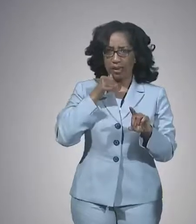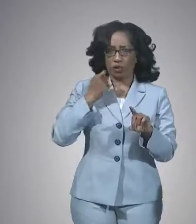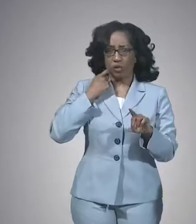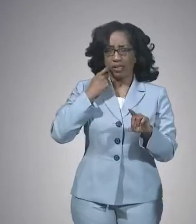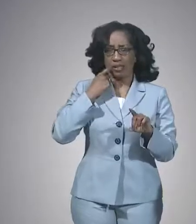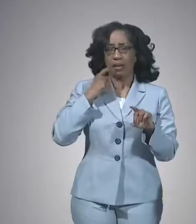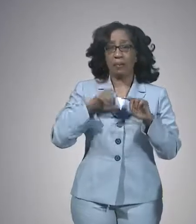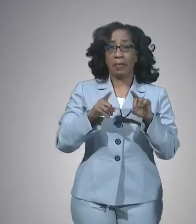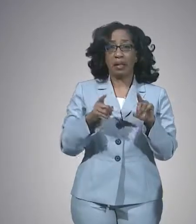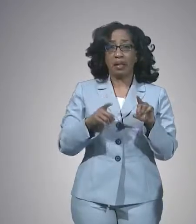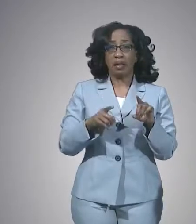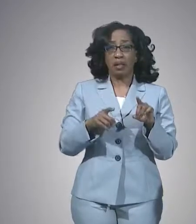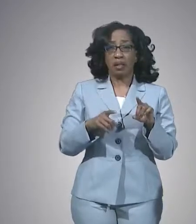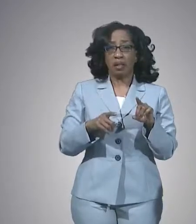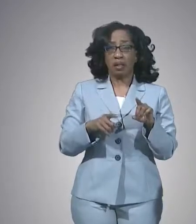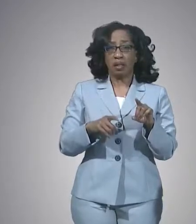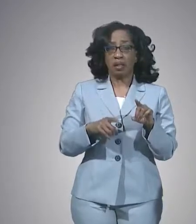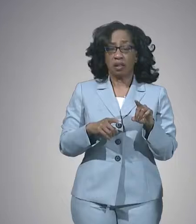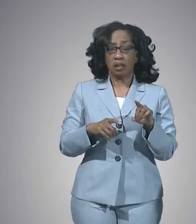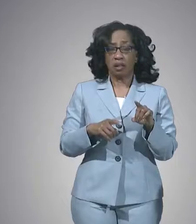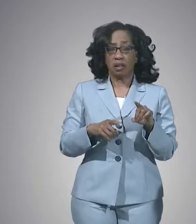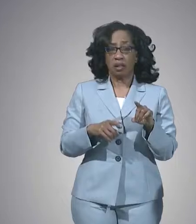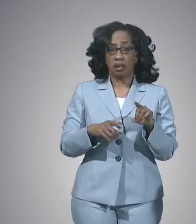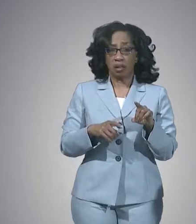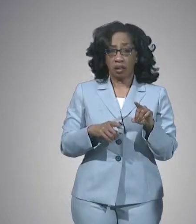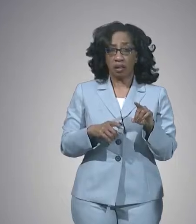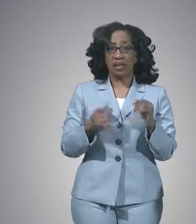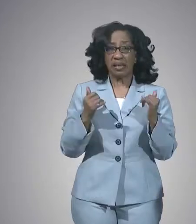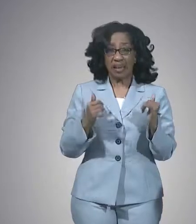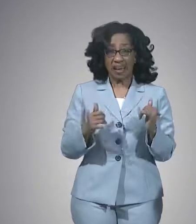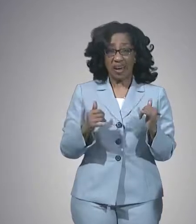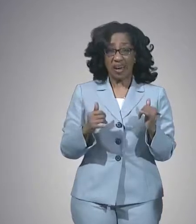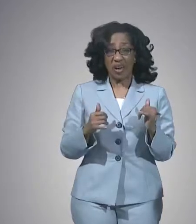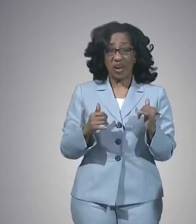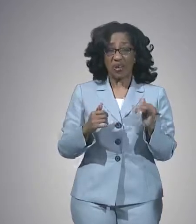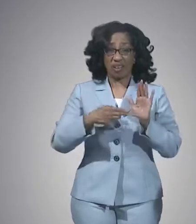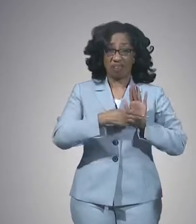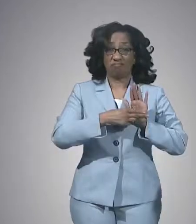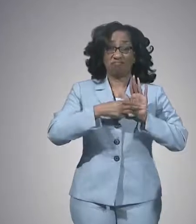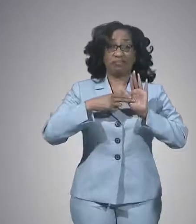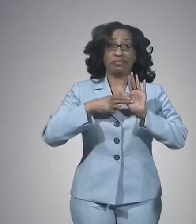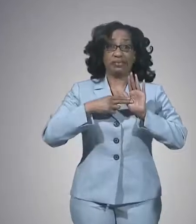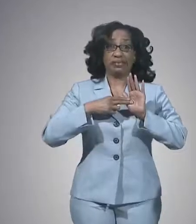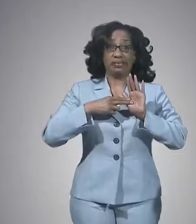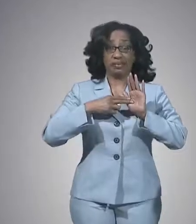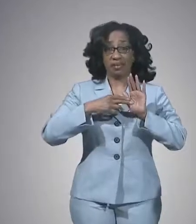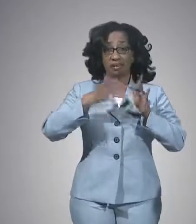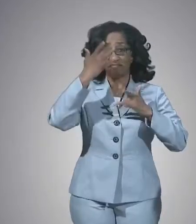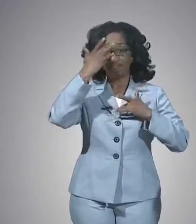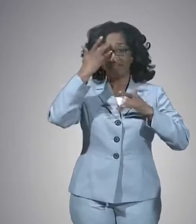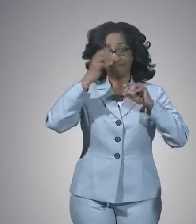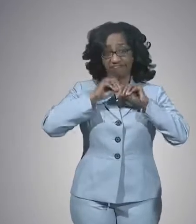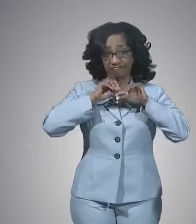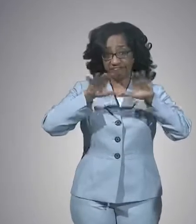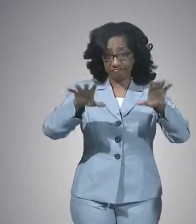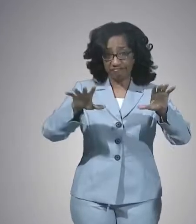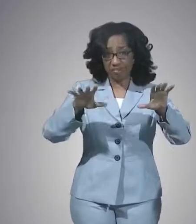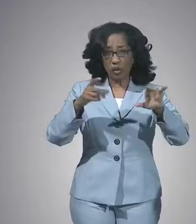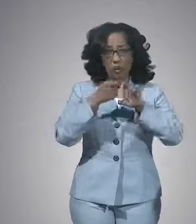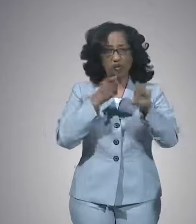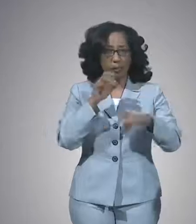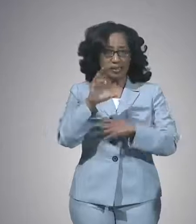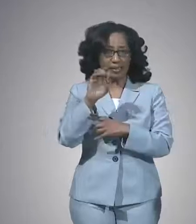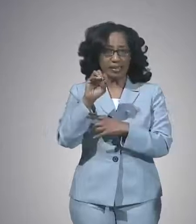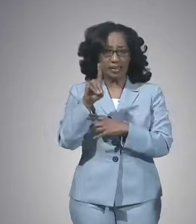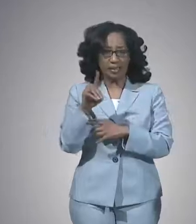up into the substantial transmission category according to the CDC. And my understanding